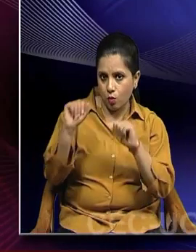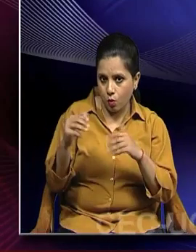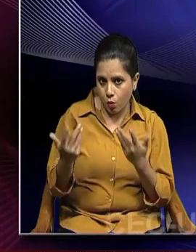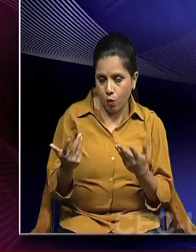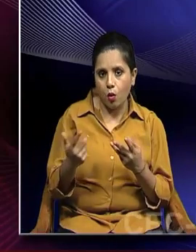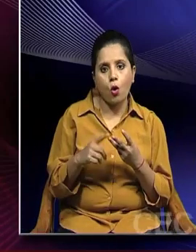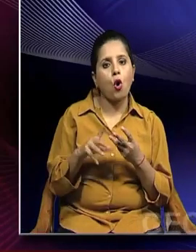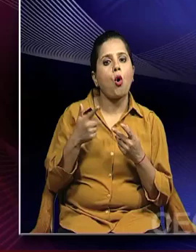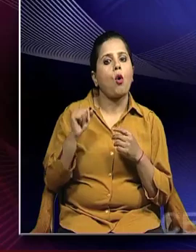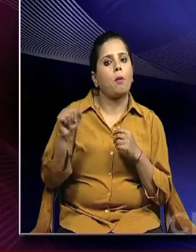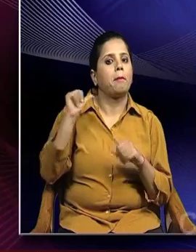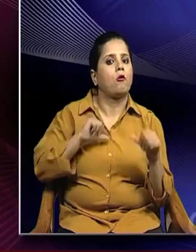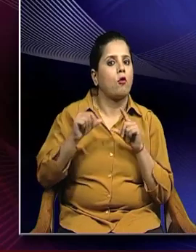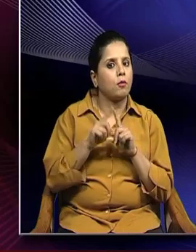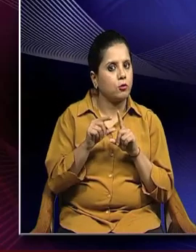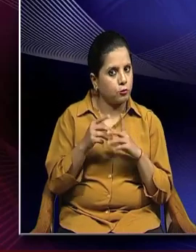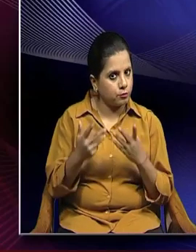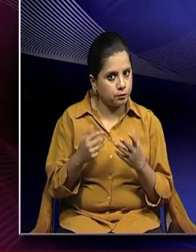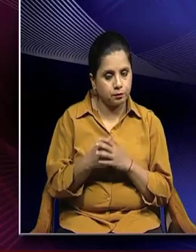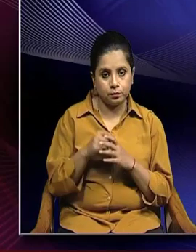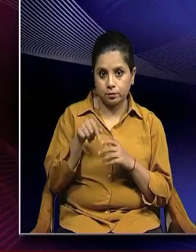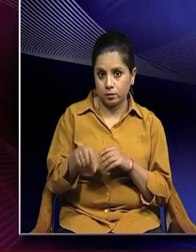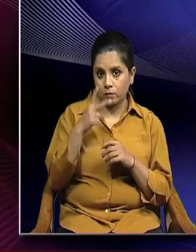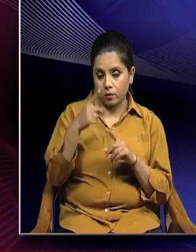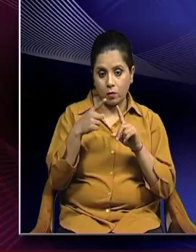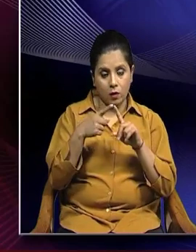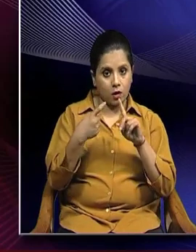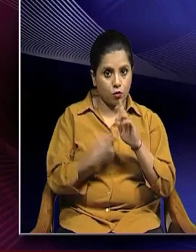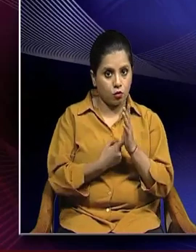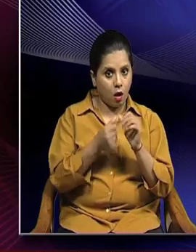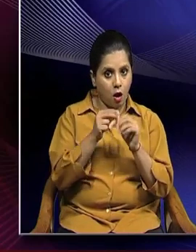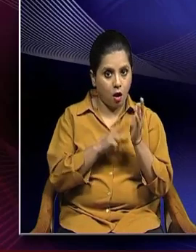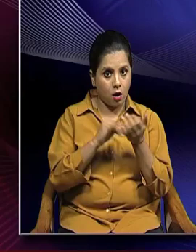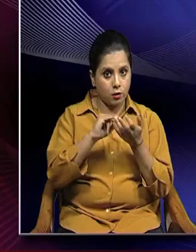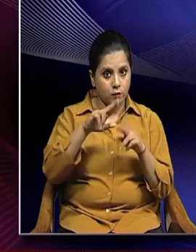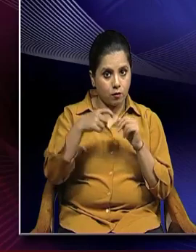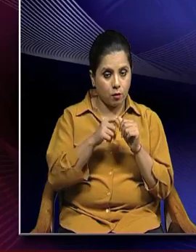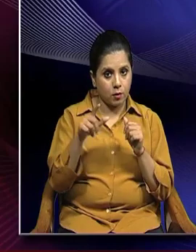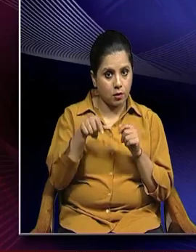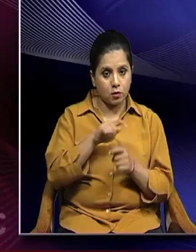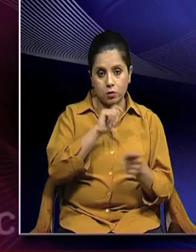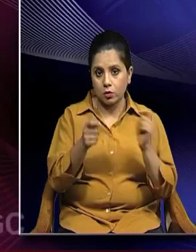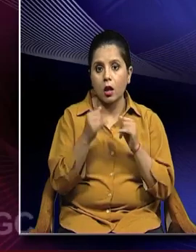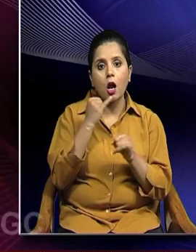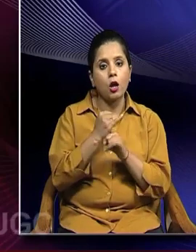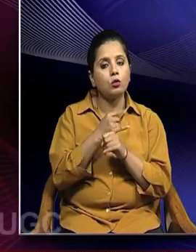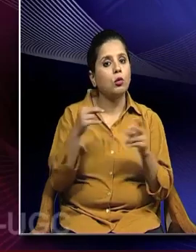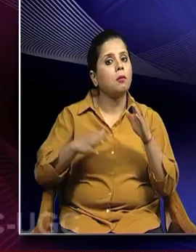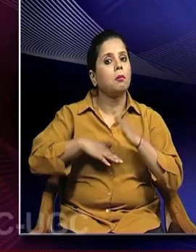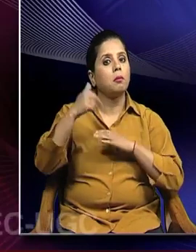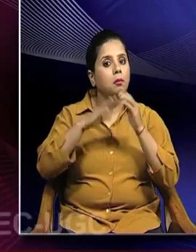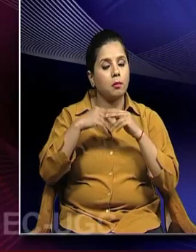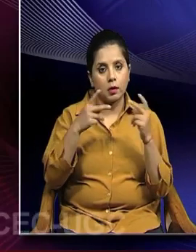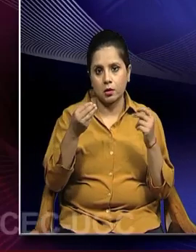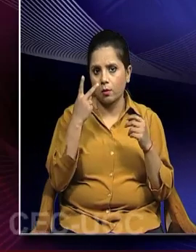of their performance. While transformational leaders, they are institution builders. You can find some of the leaders who